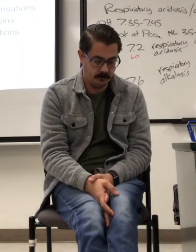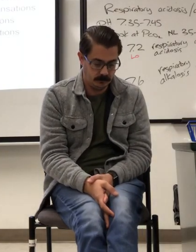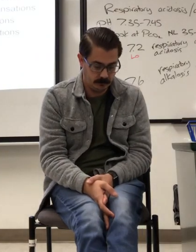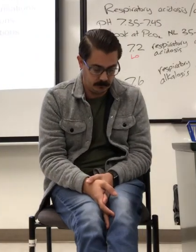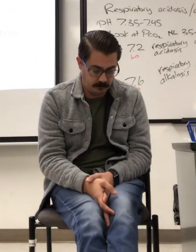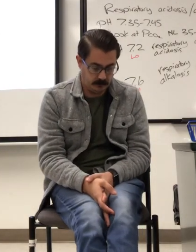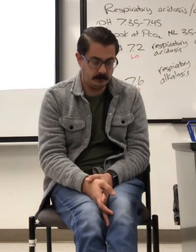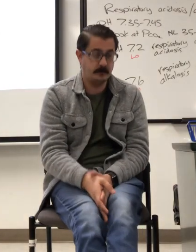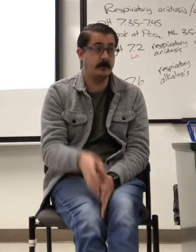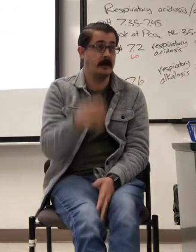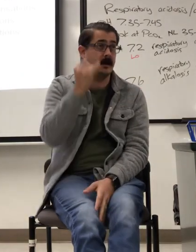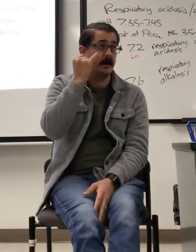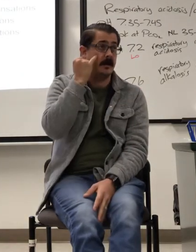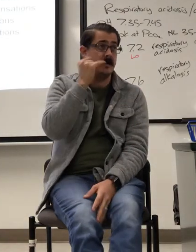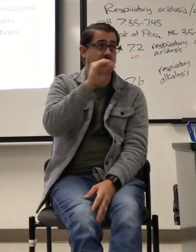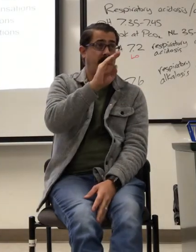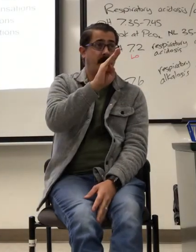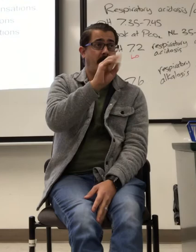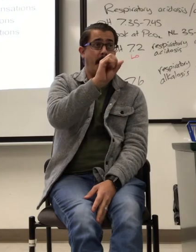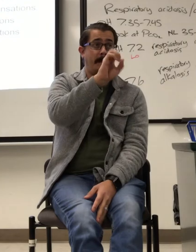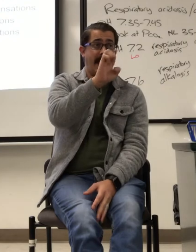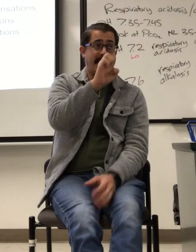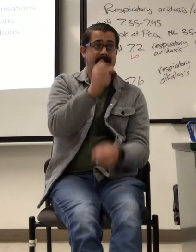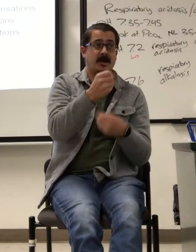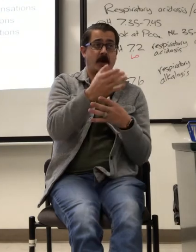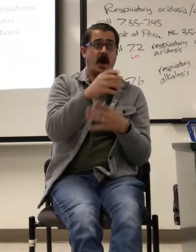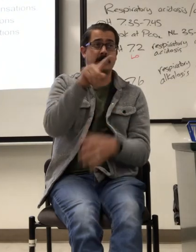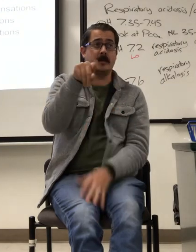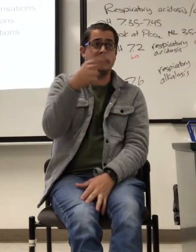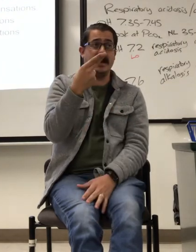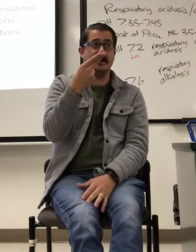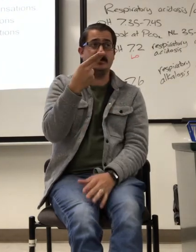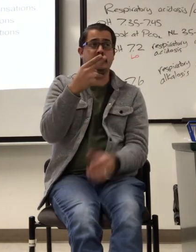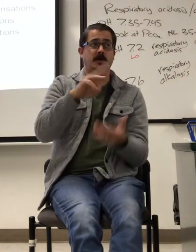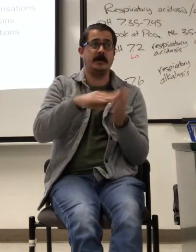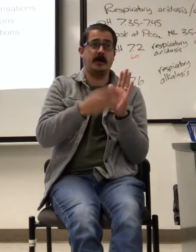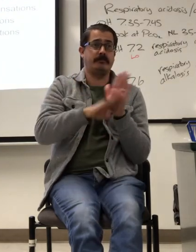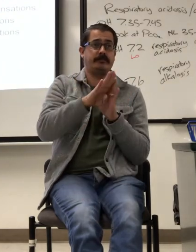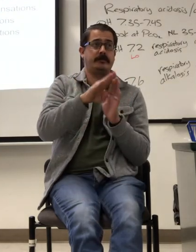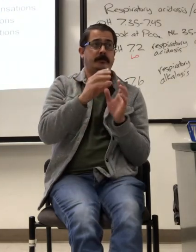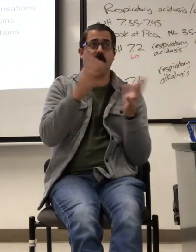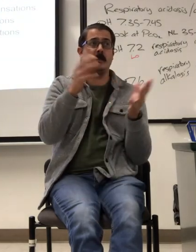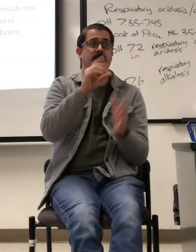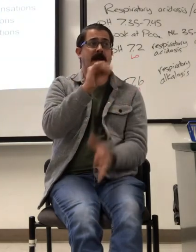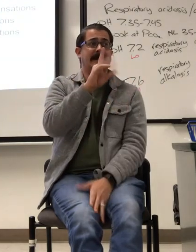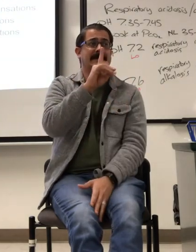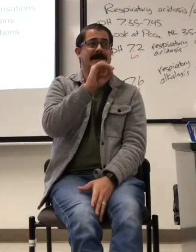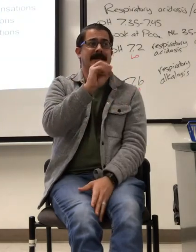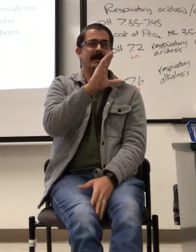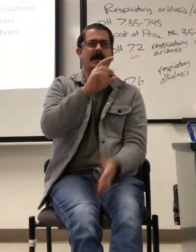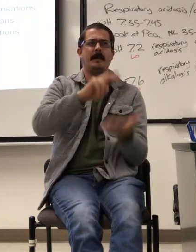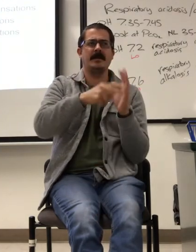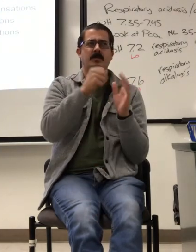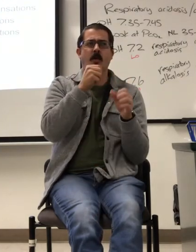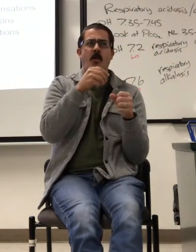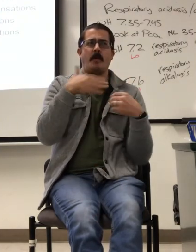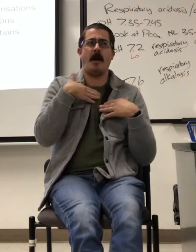If it's the base, that's driving the pH too acidic, you don't have enough of